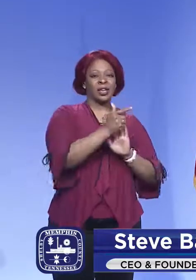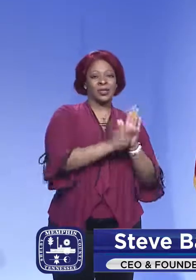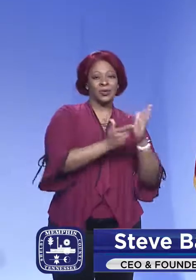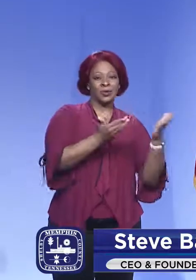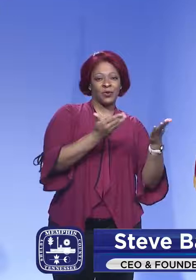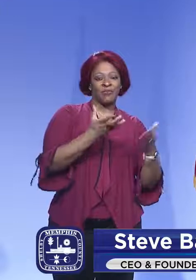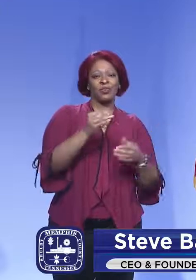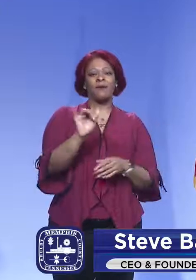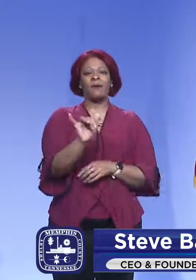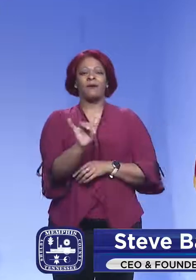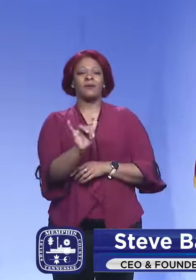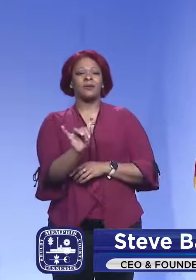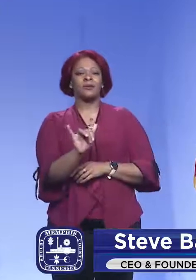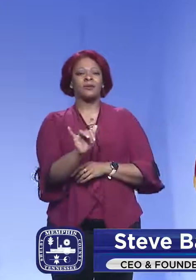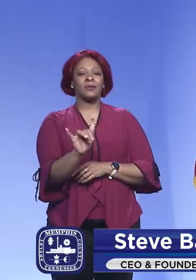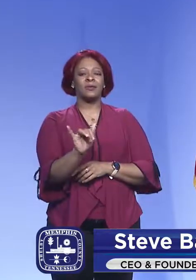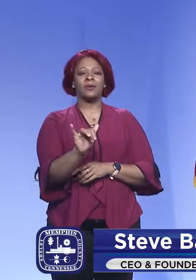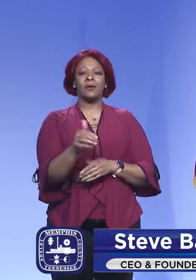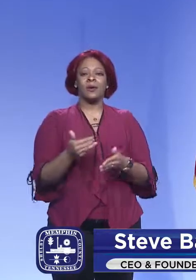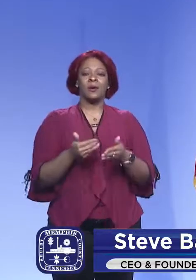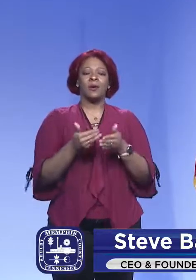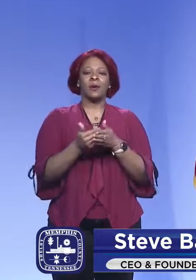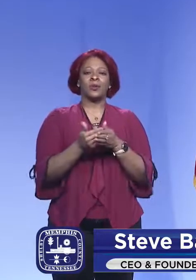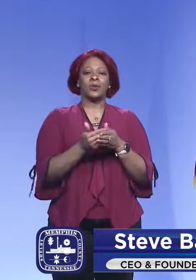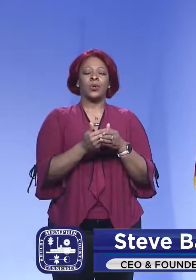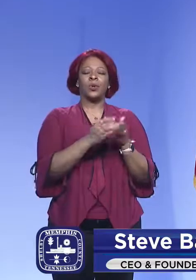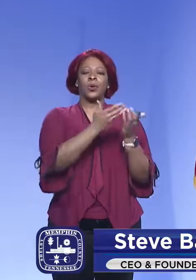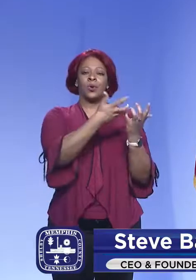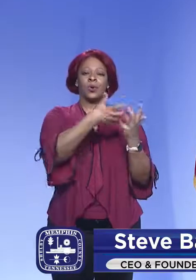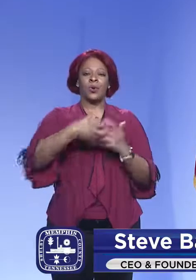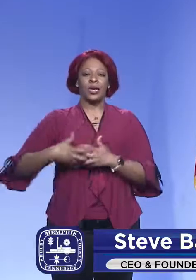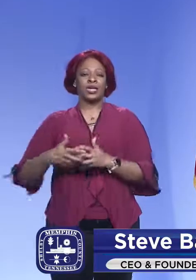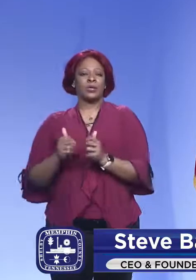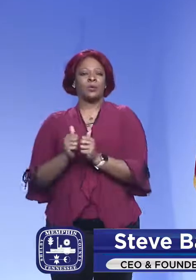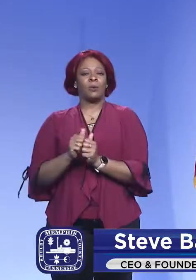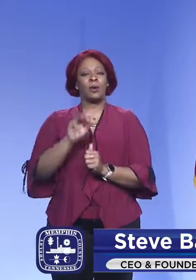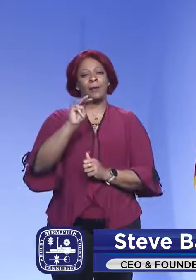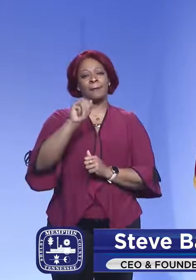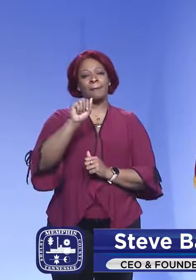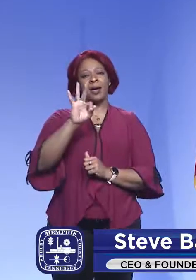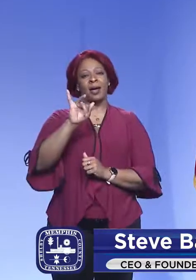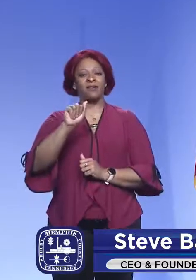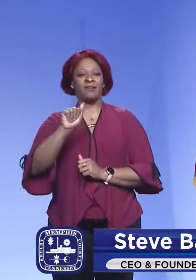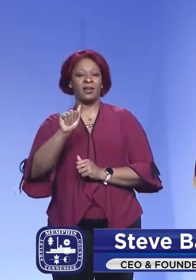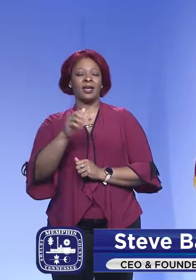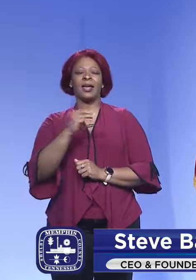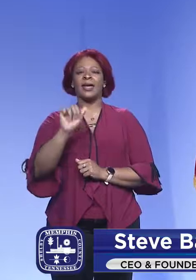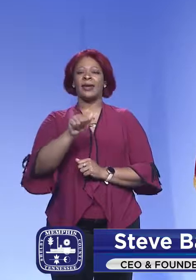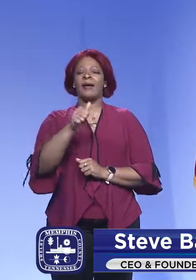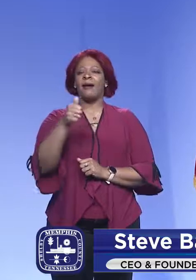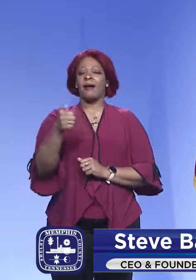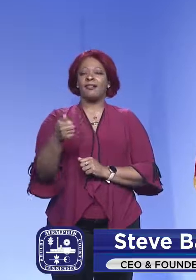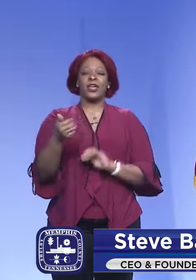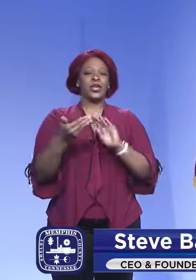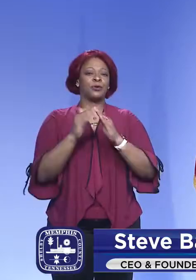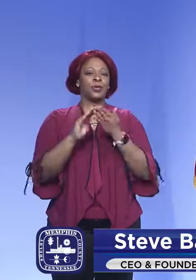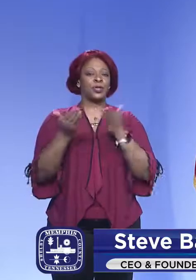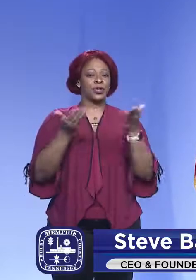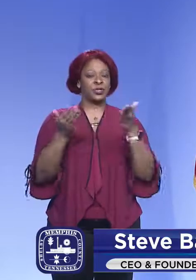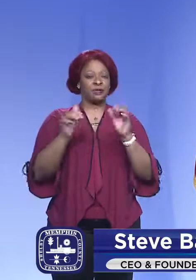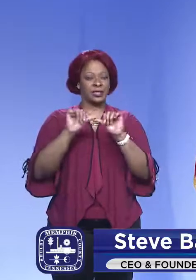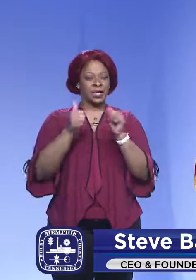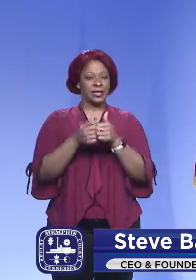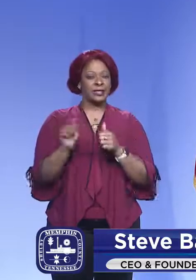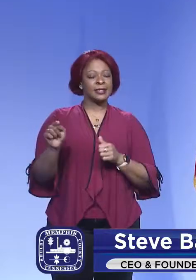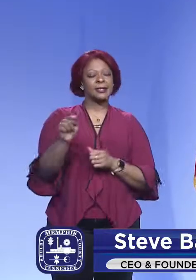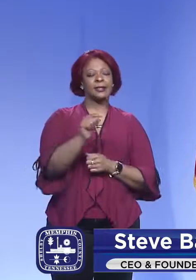and also close coordination with MIFA and other community service